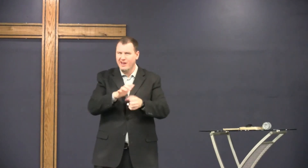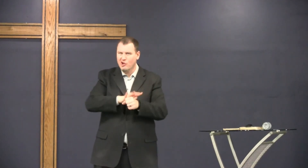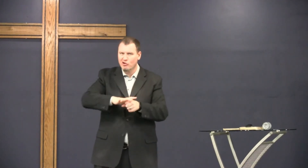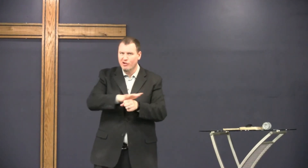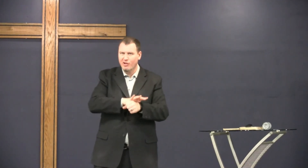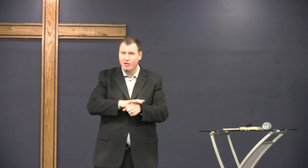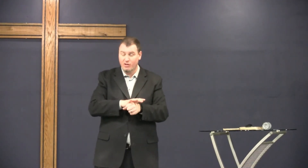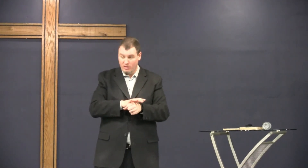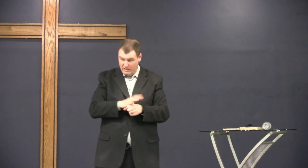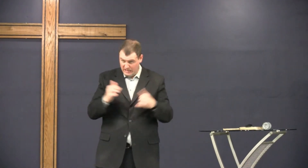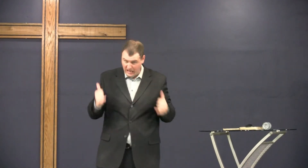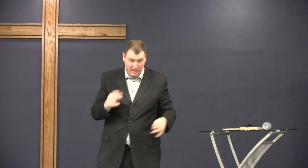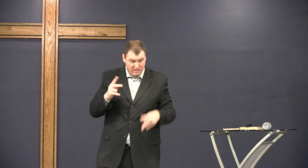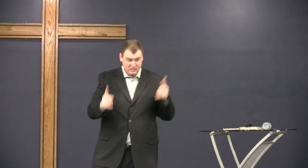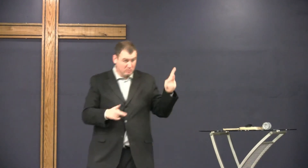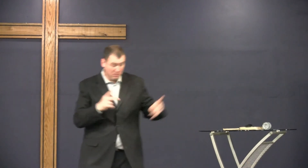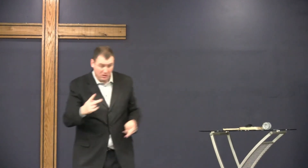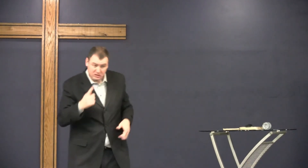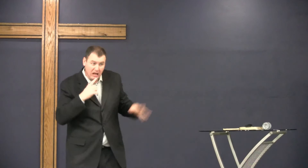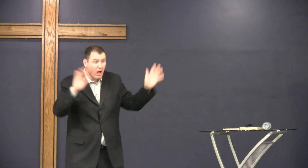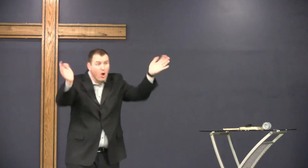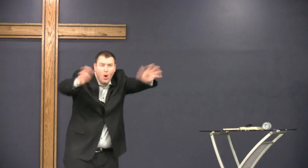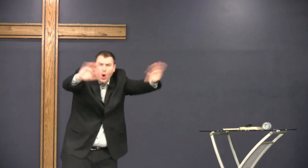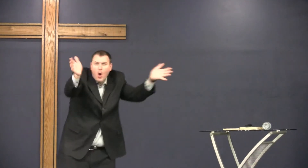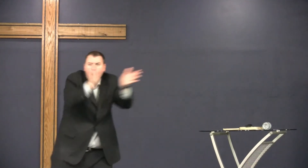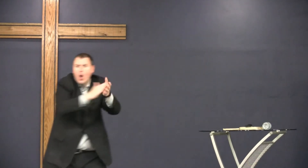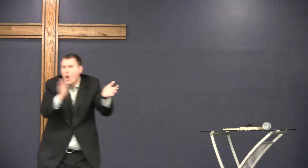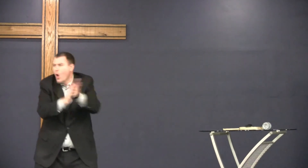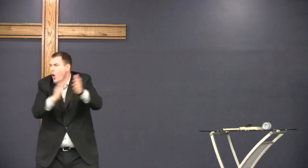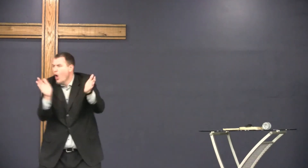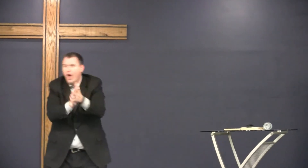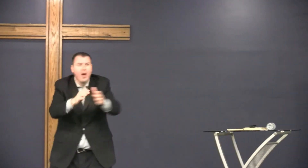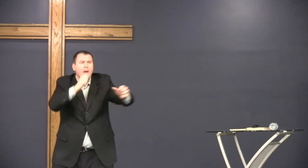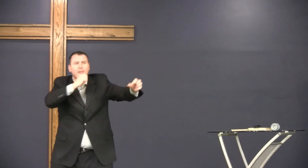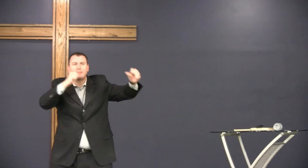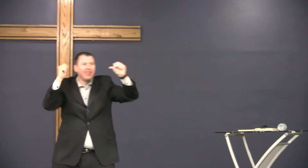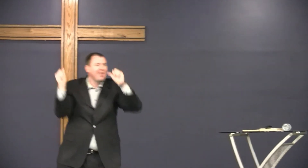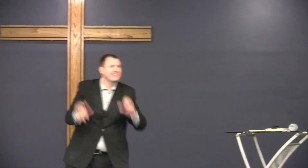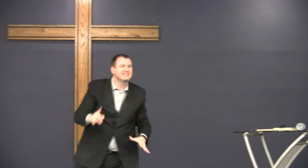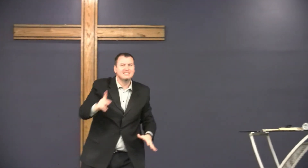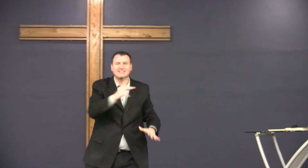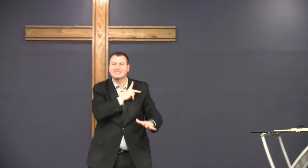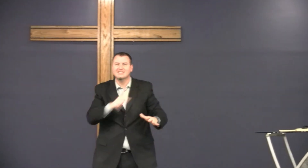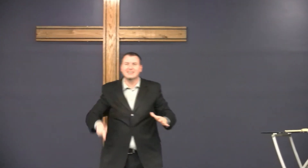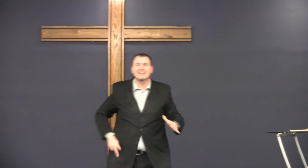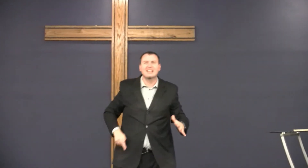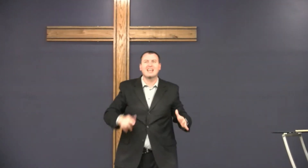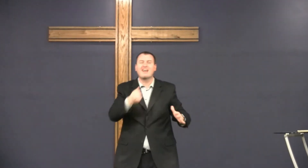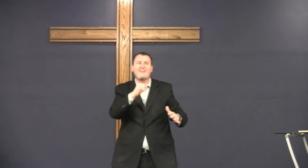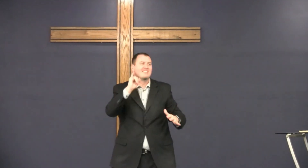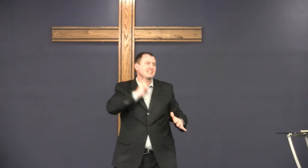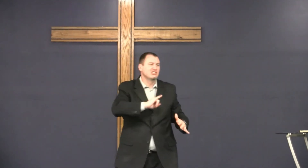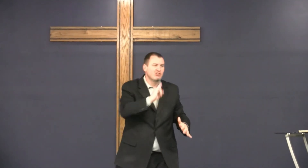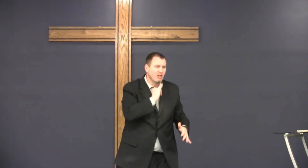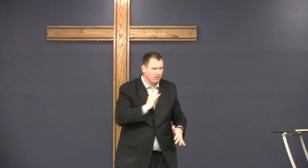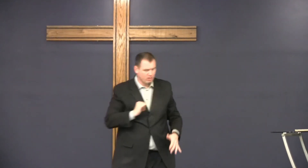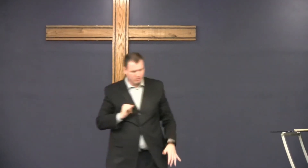Rome was in charge of that area. And here the people are saying, blessed the King